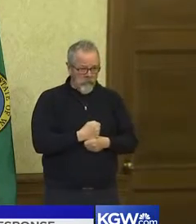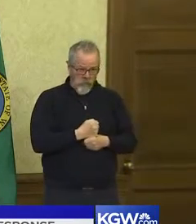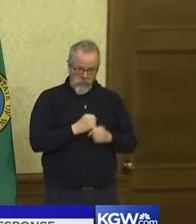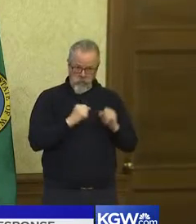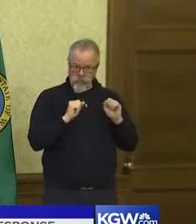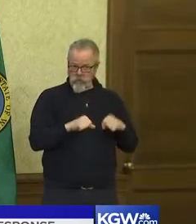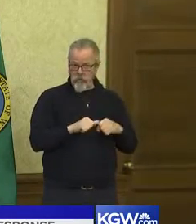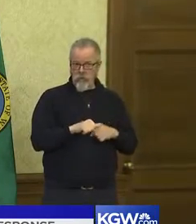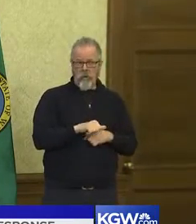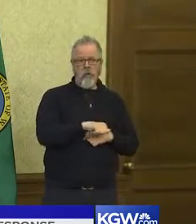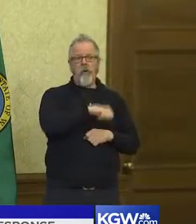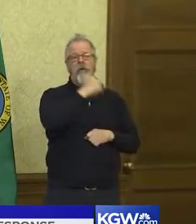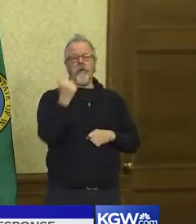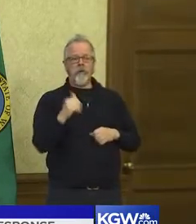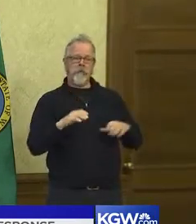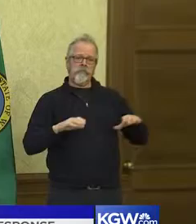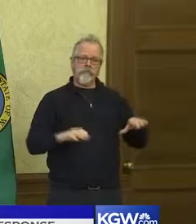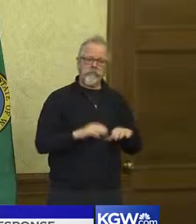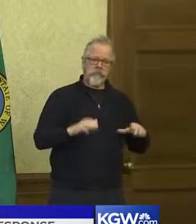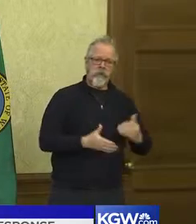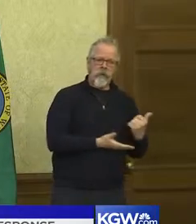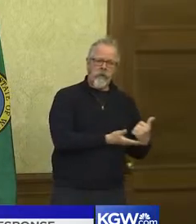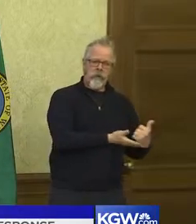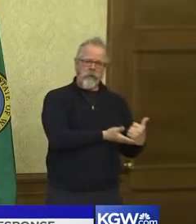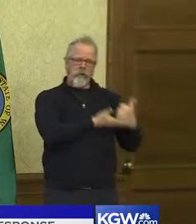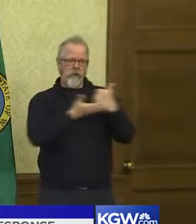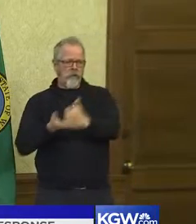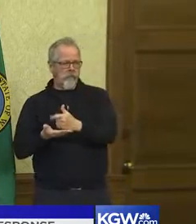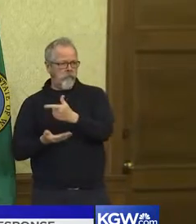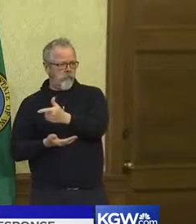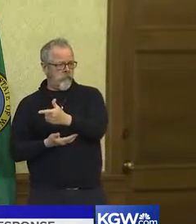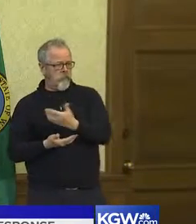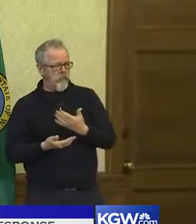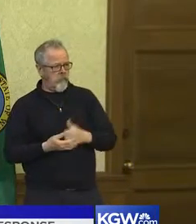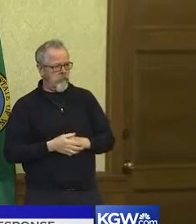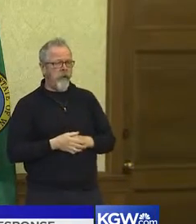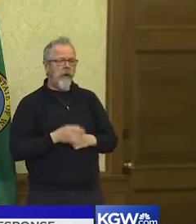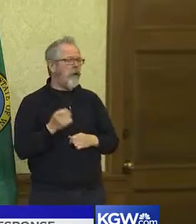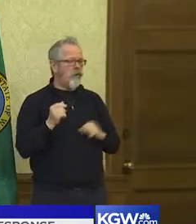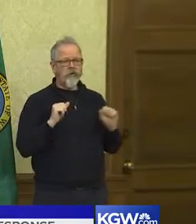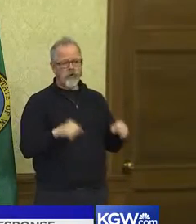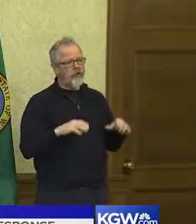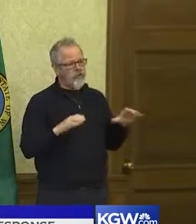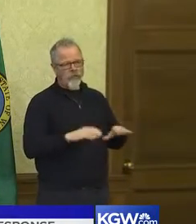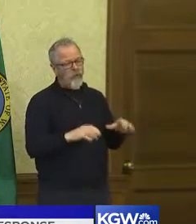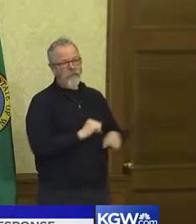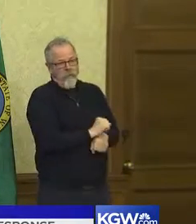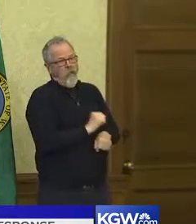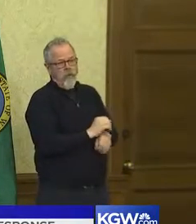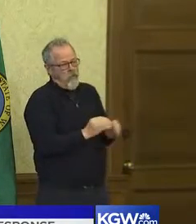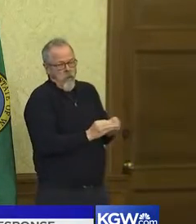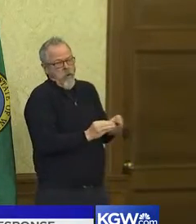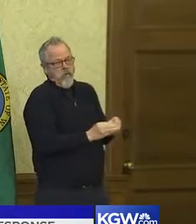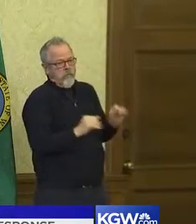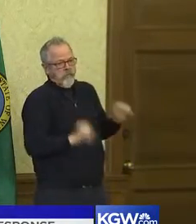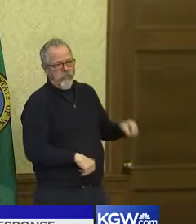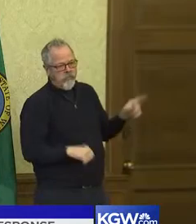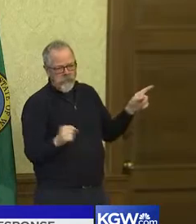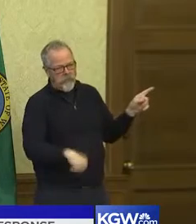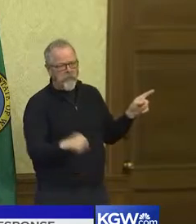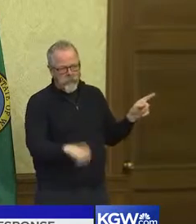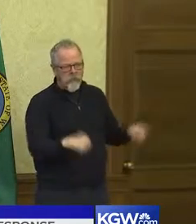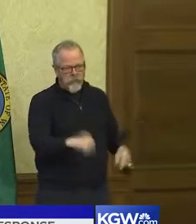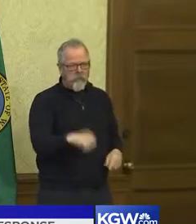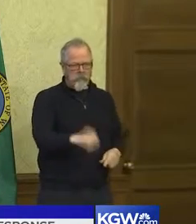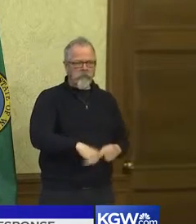some things, and we appreciate that. As you know, they have released personal protective equipment from the federal stockpile to us